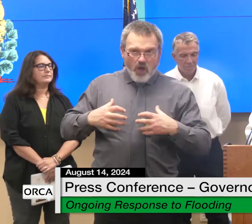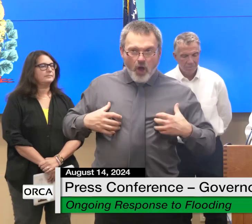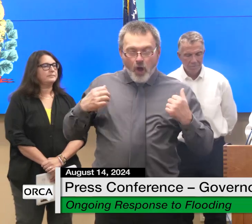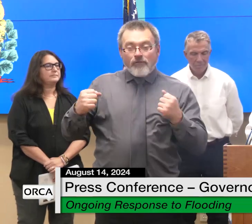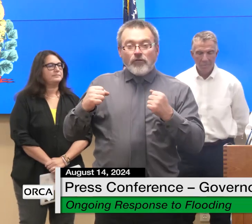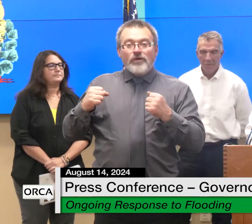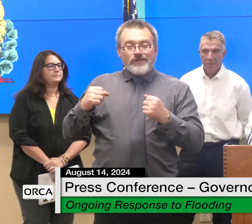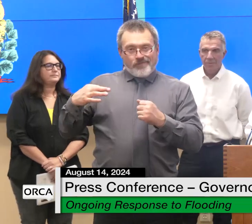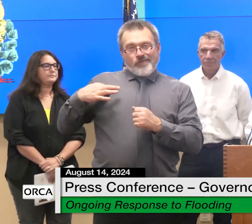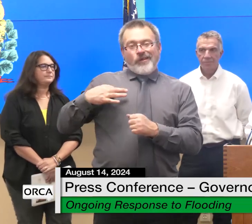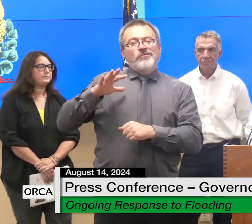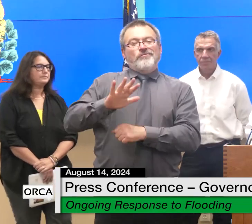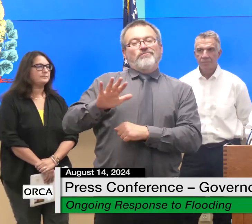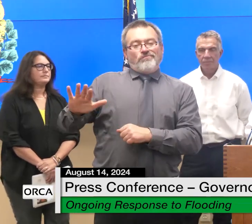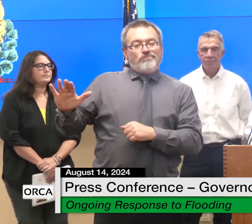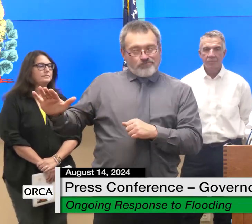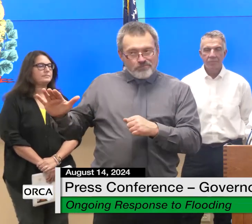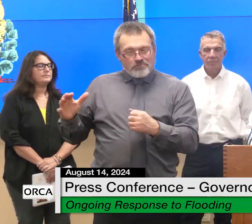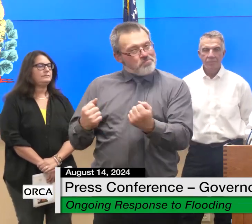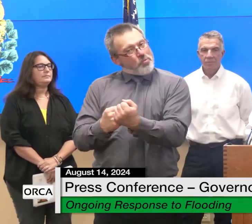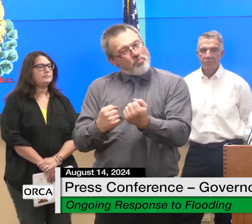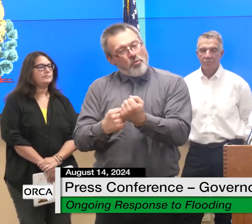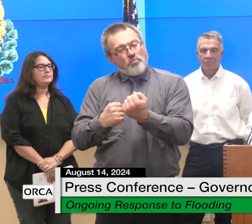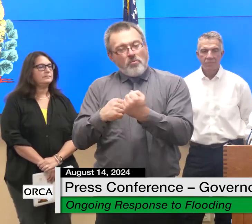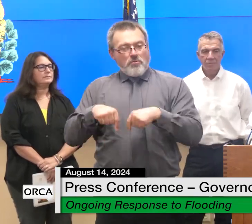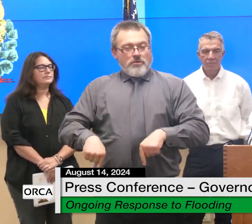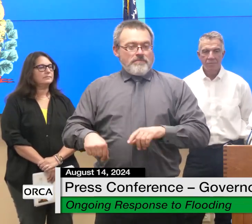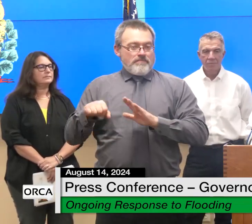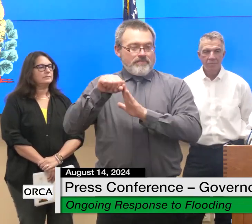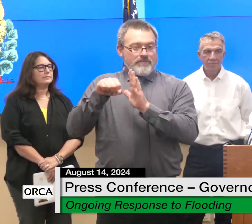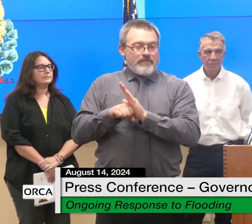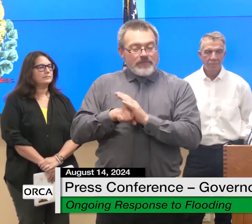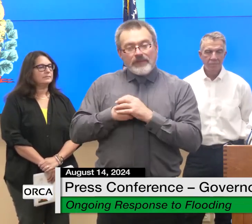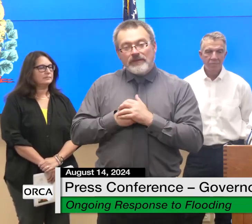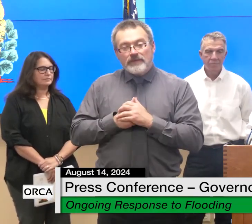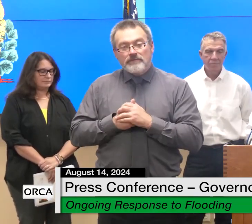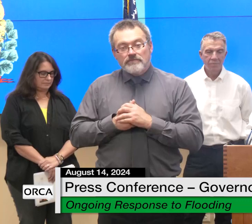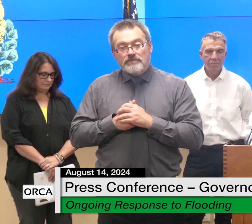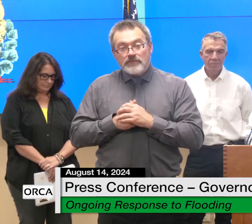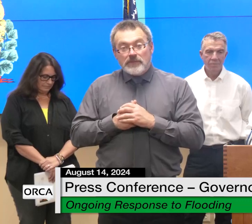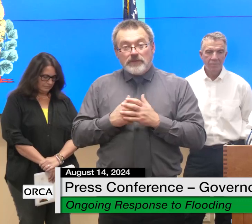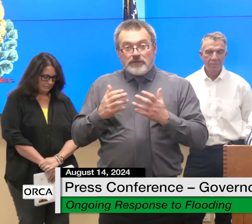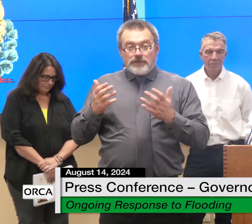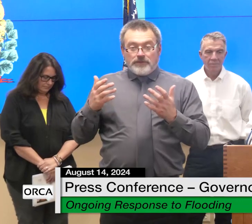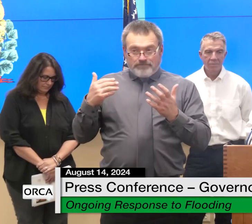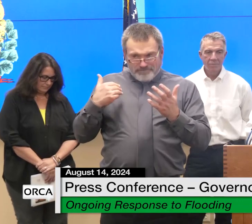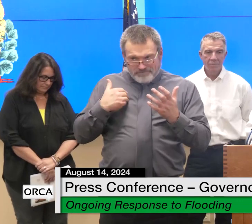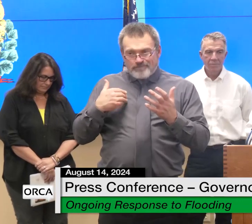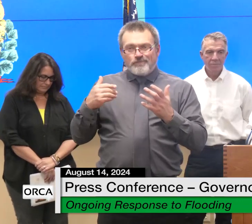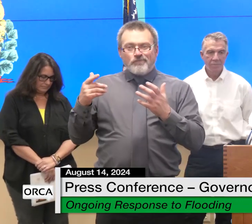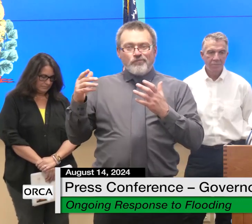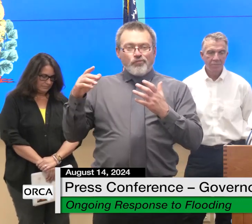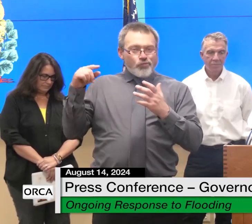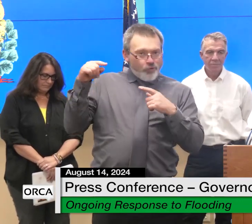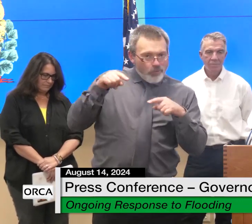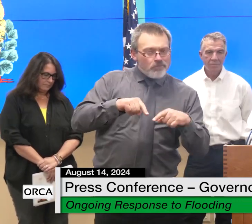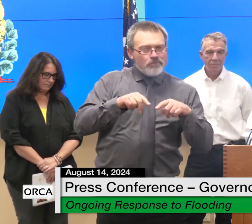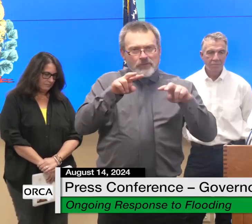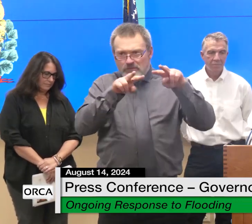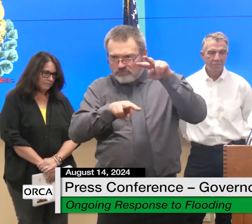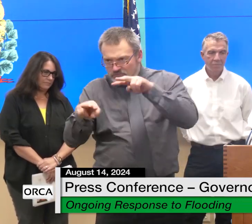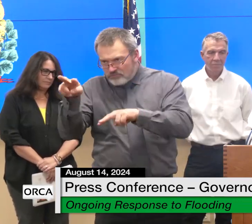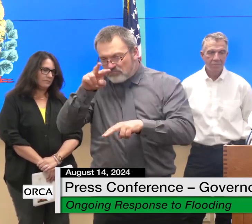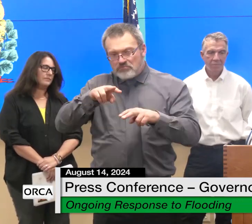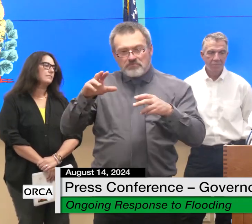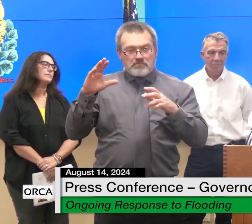of support. Whether it is an understanding of assessing construction projects or coordinating local volunteer